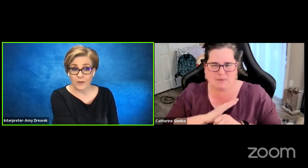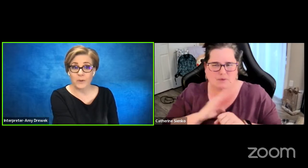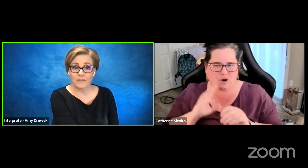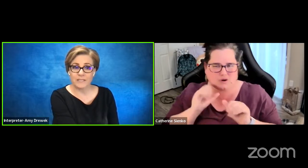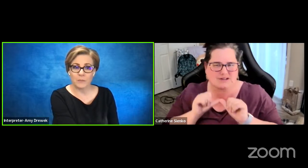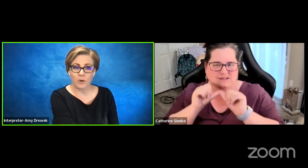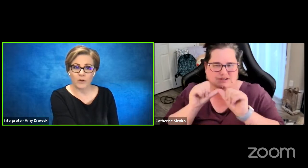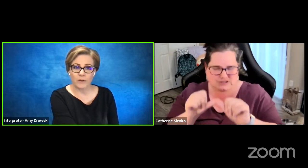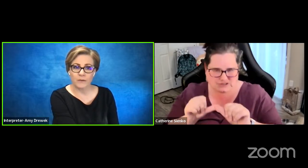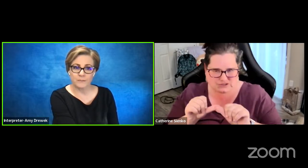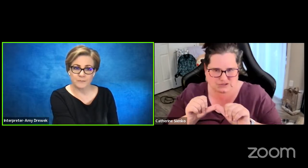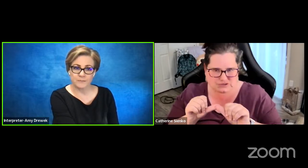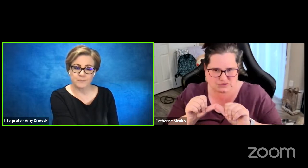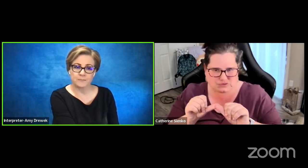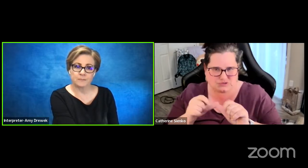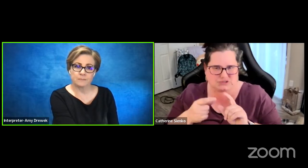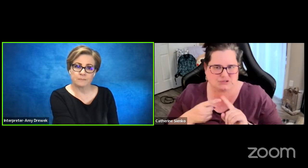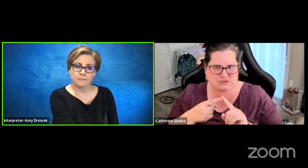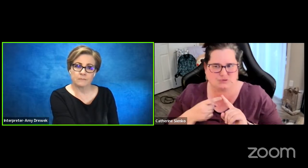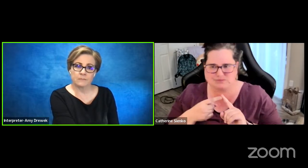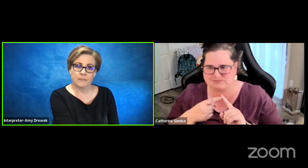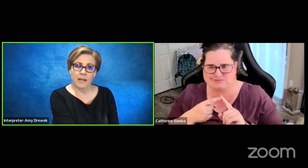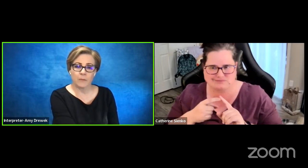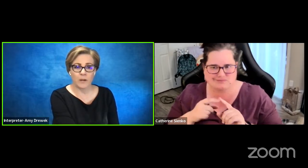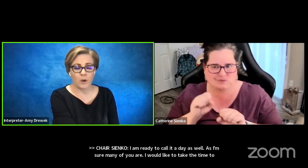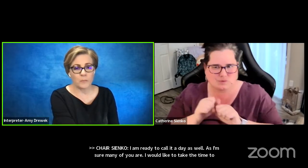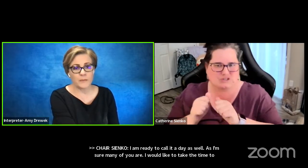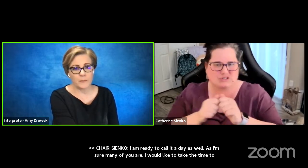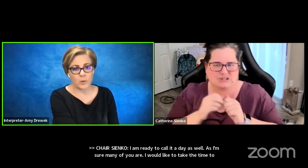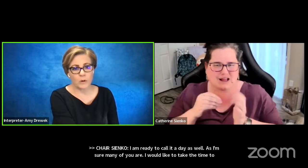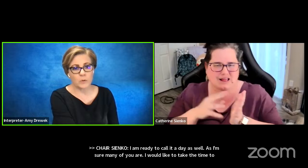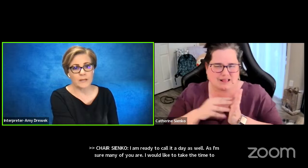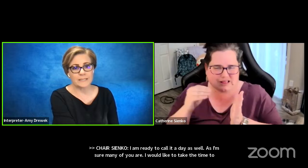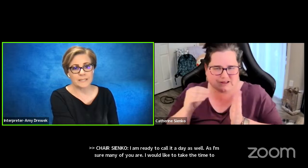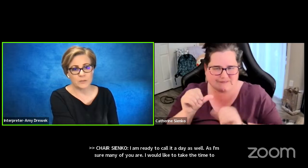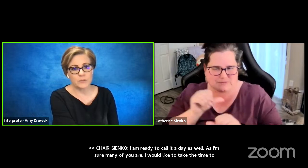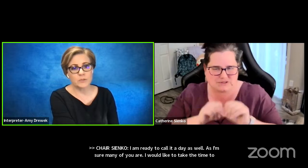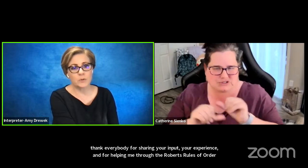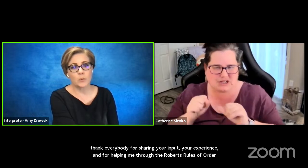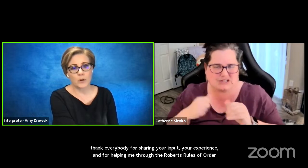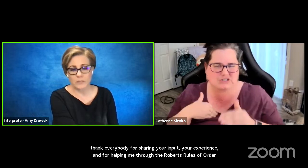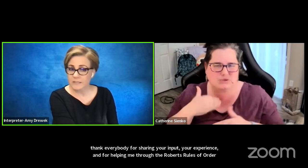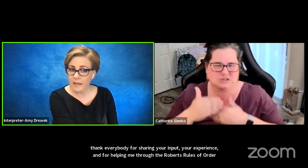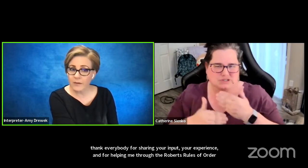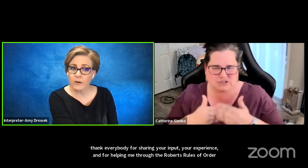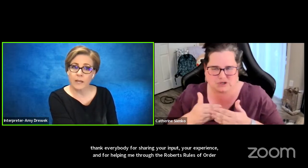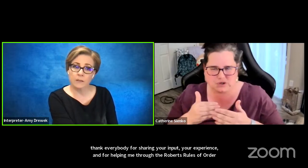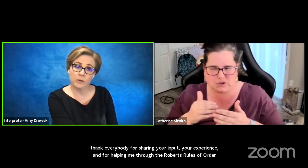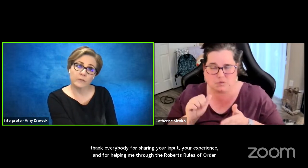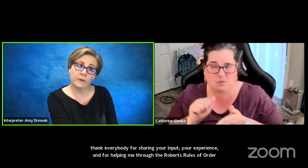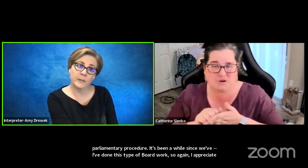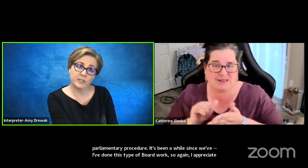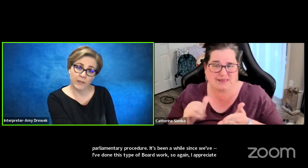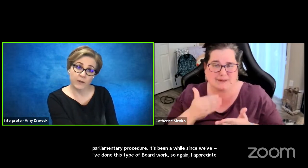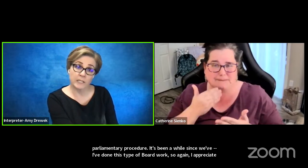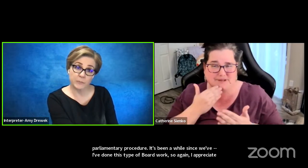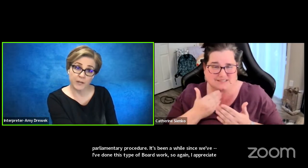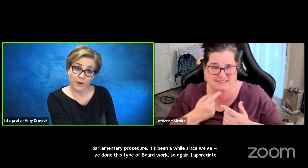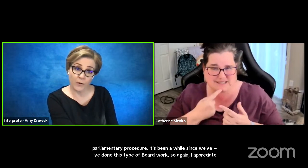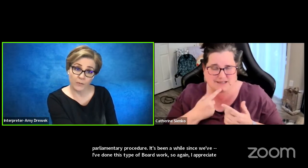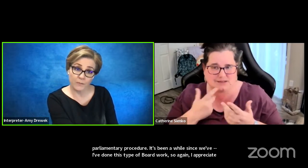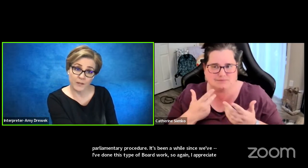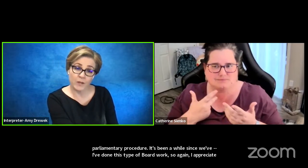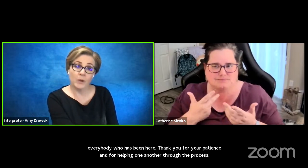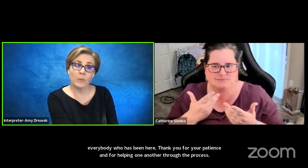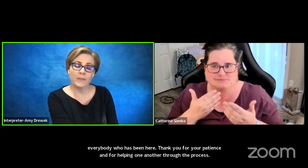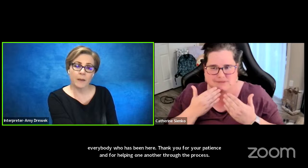That is the value of teamwork. And we hope that the board will continue to work together and learn from each